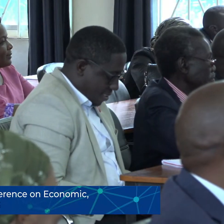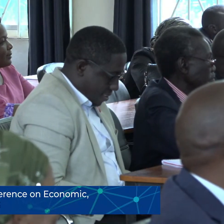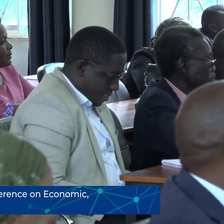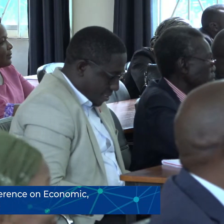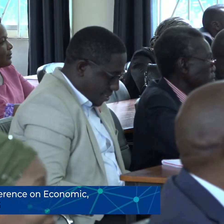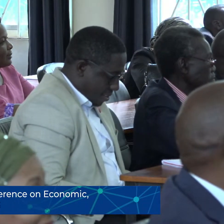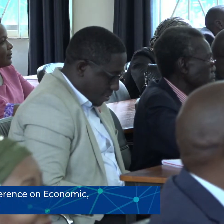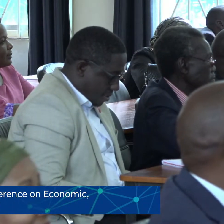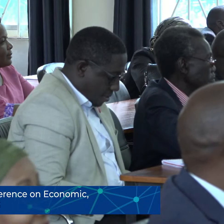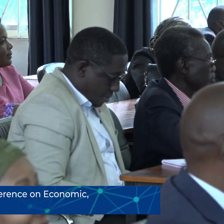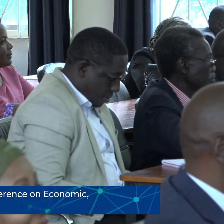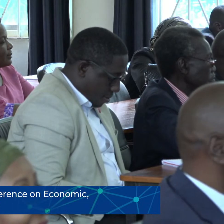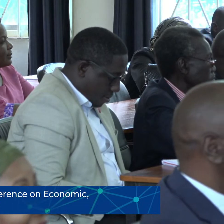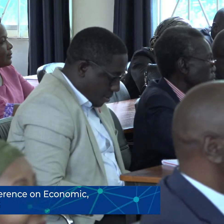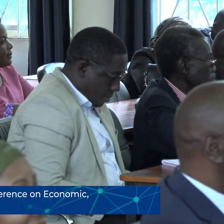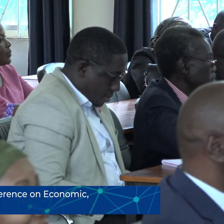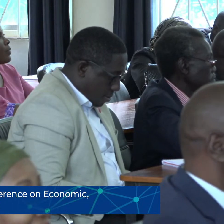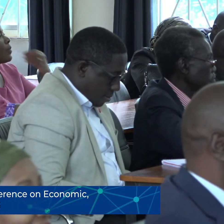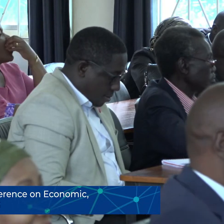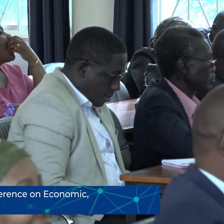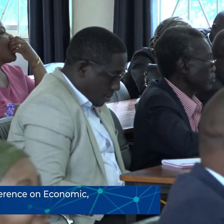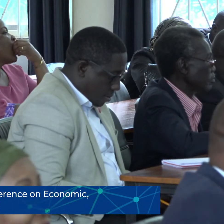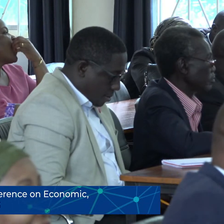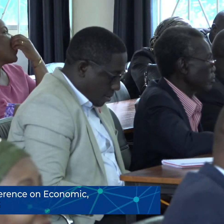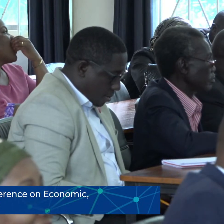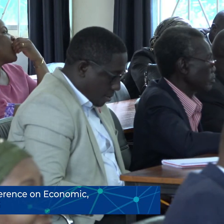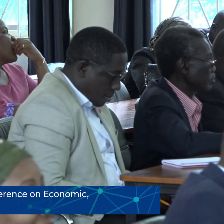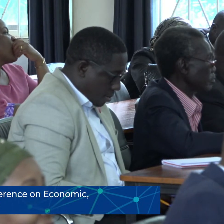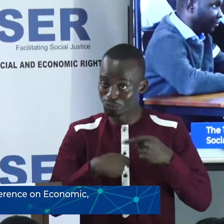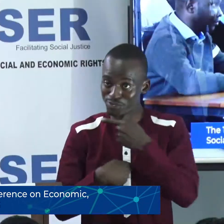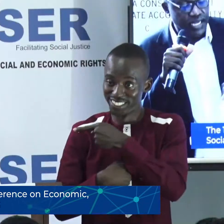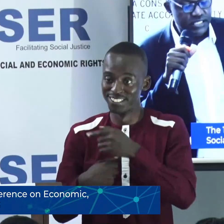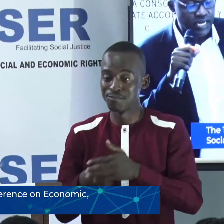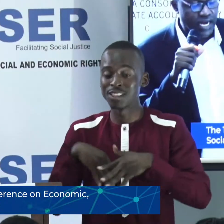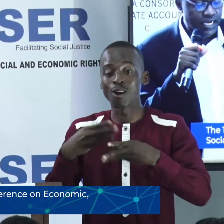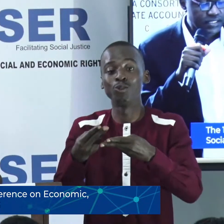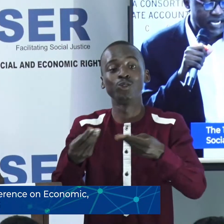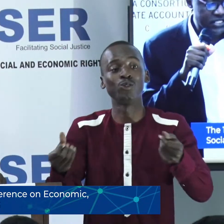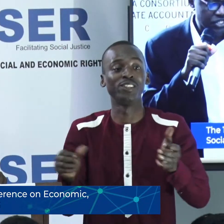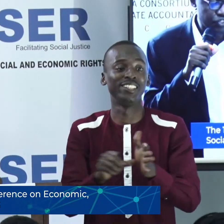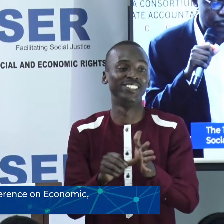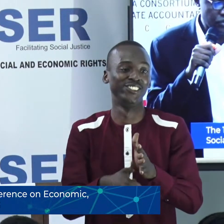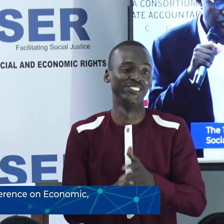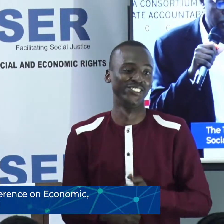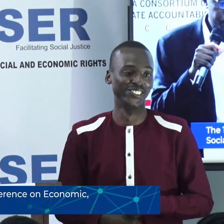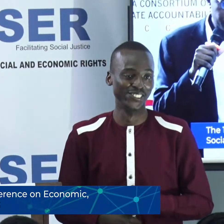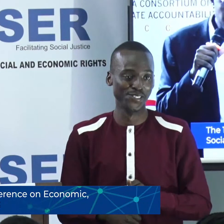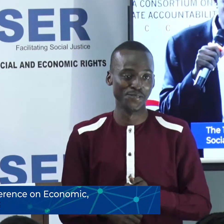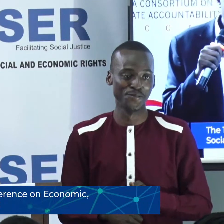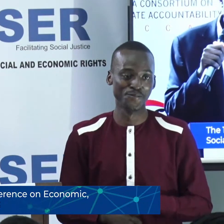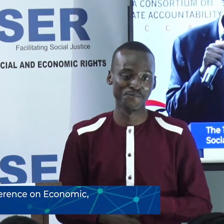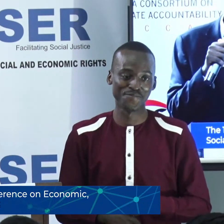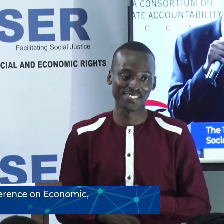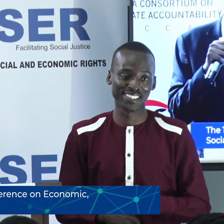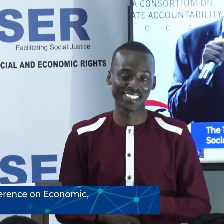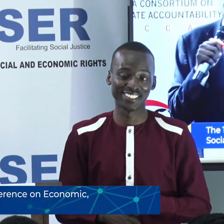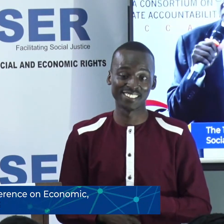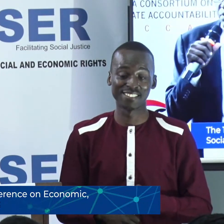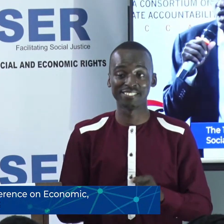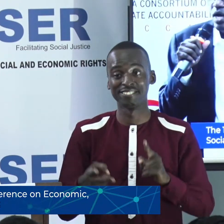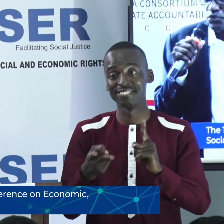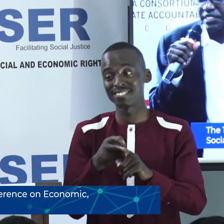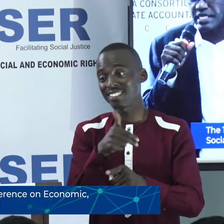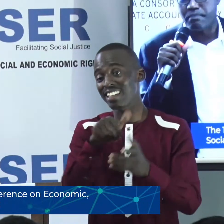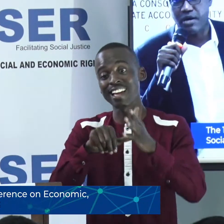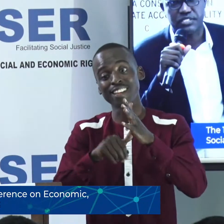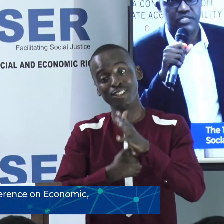anyway, on a more serious note, how do we address that issue? The other issue that we may